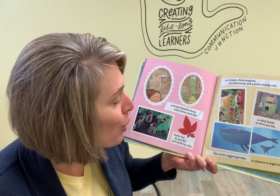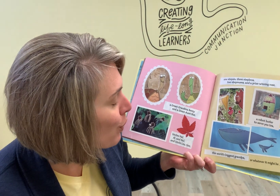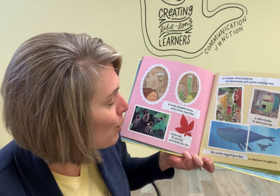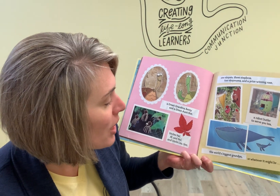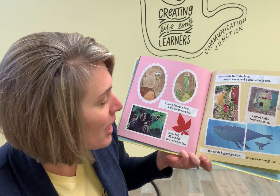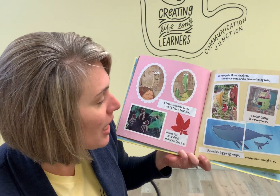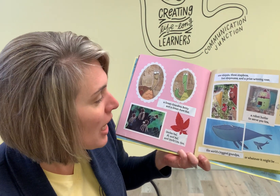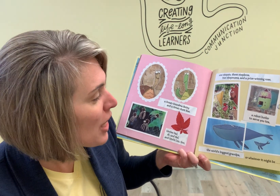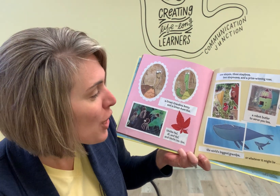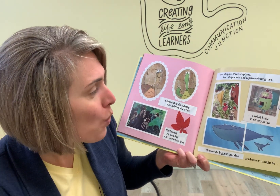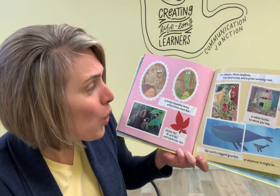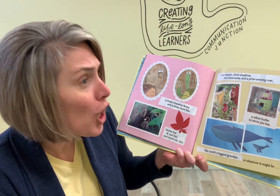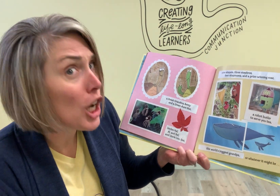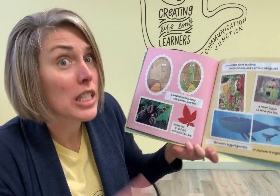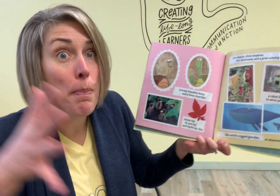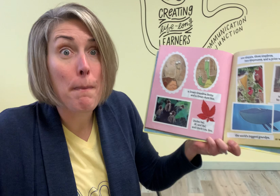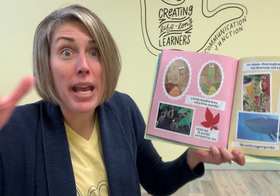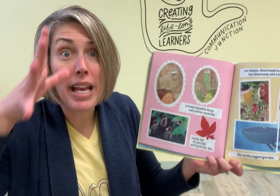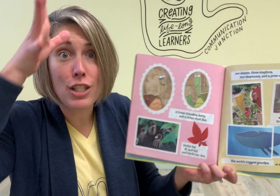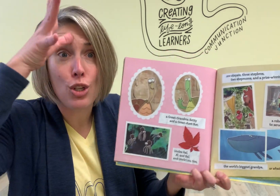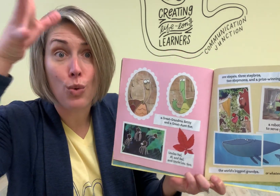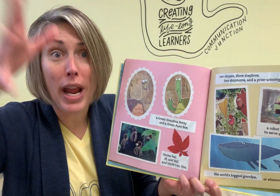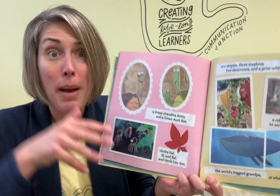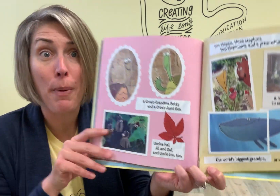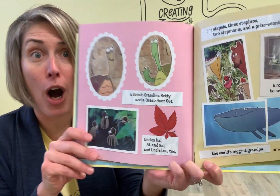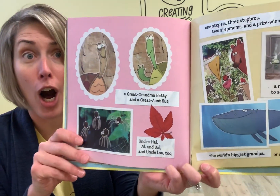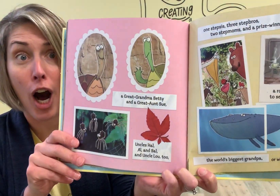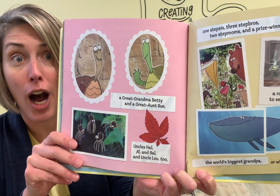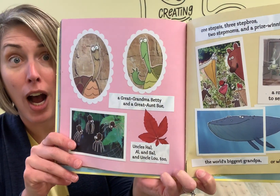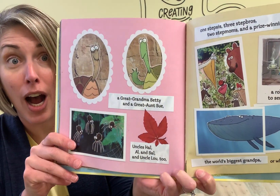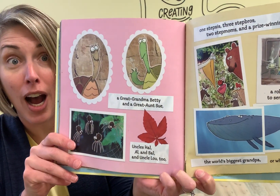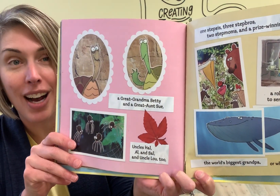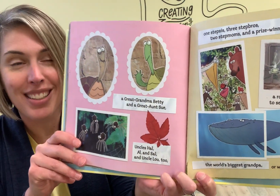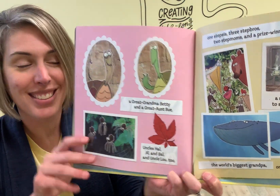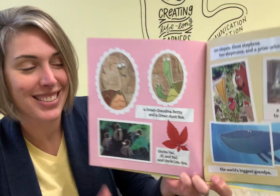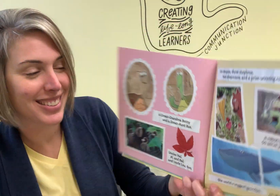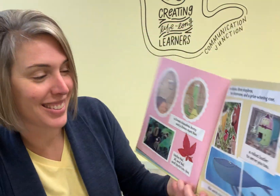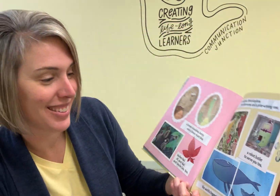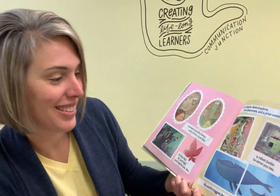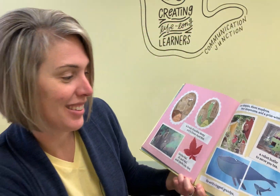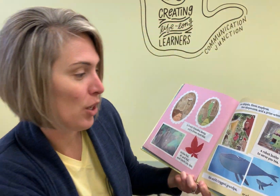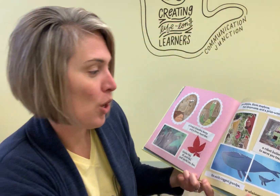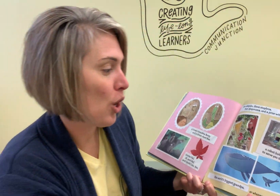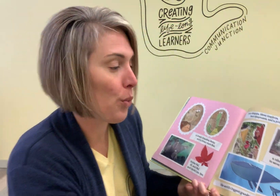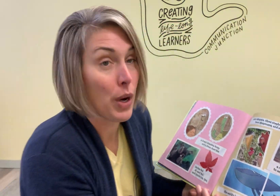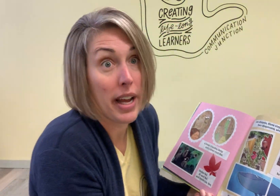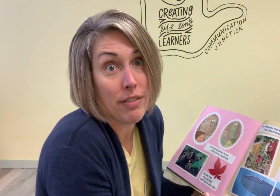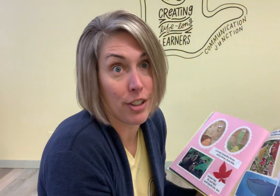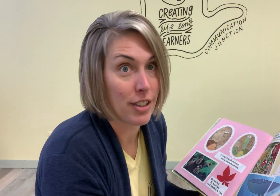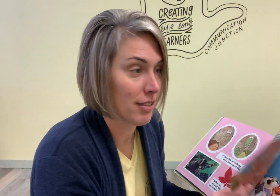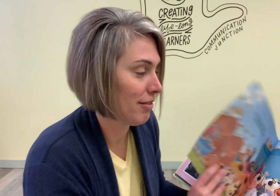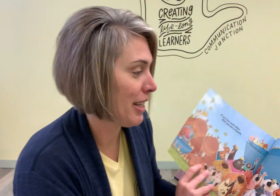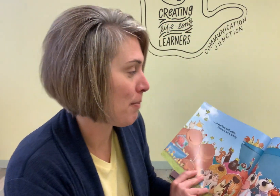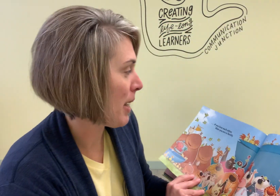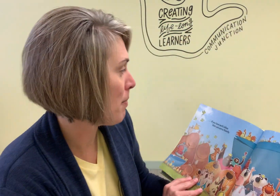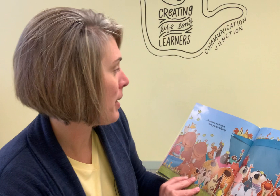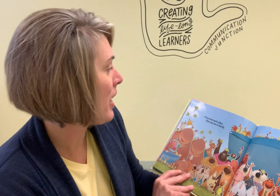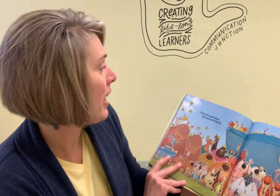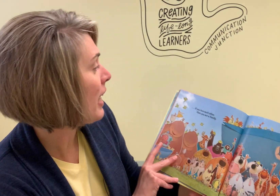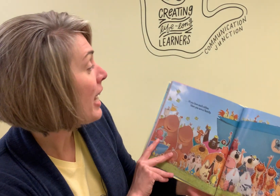you tea, the world's biggest grandpa, or whatever it might be.